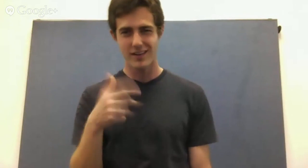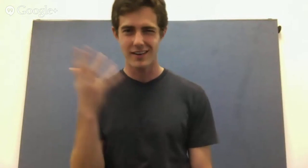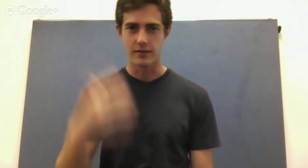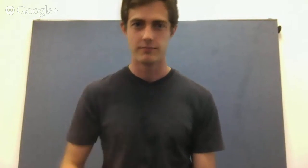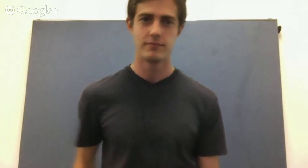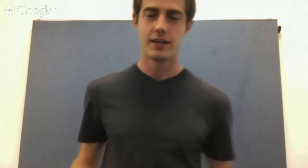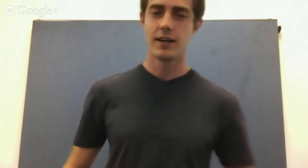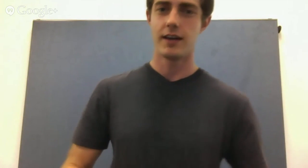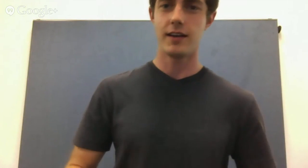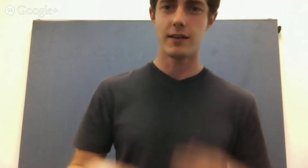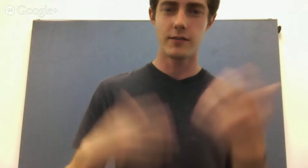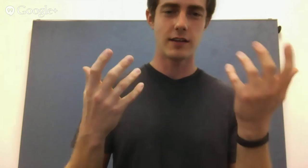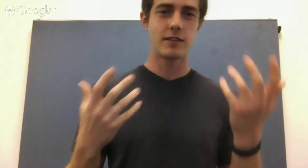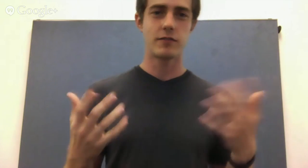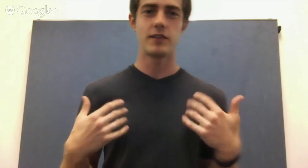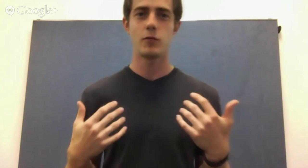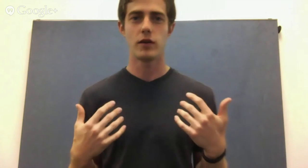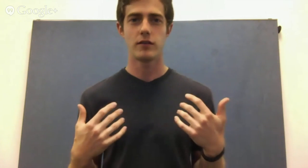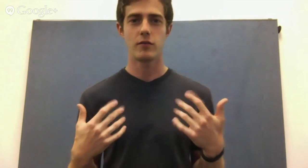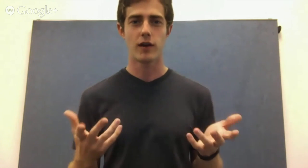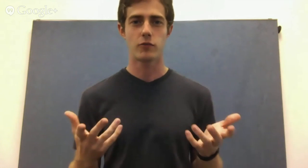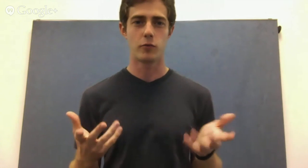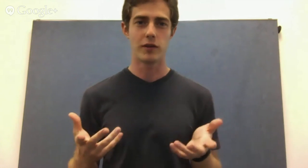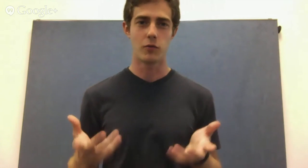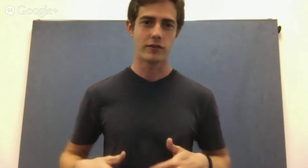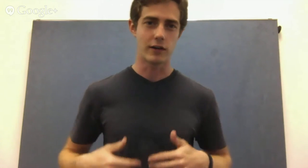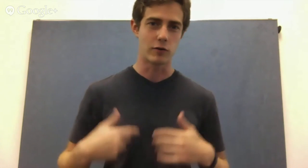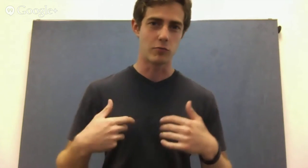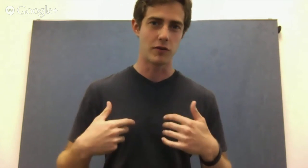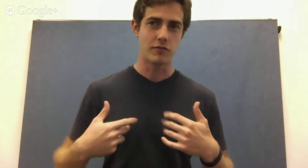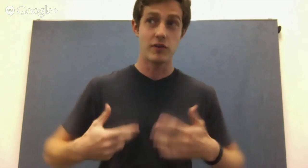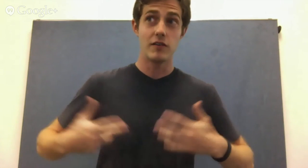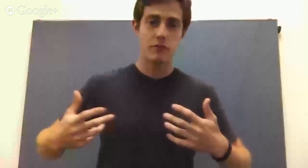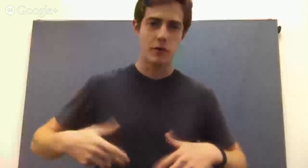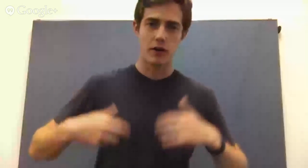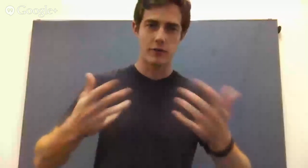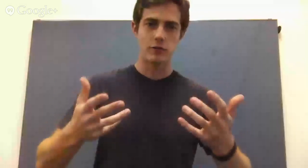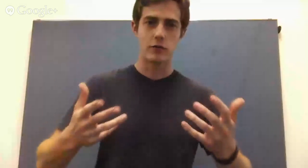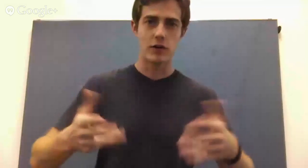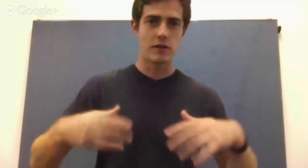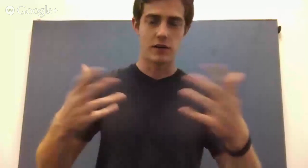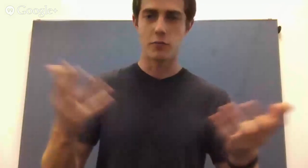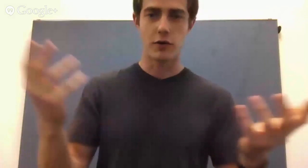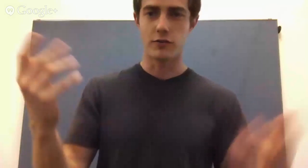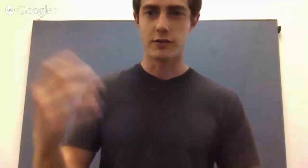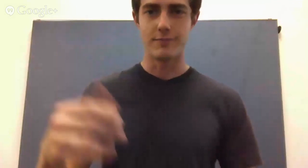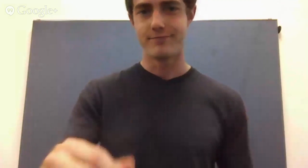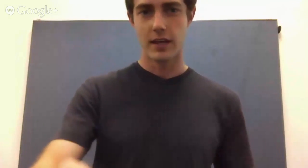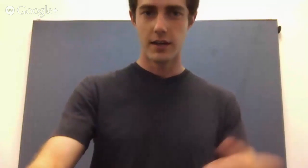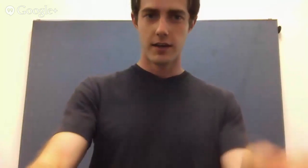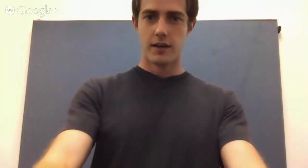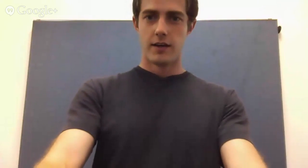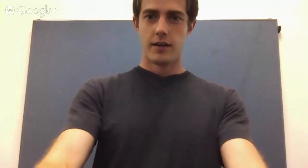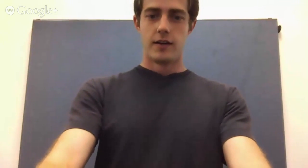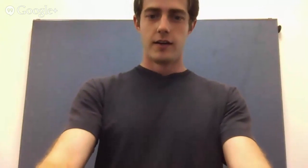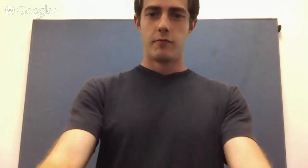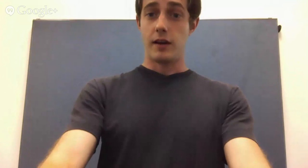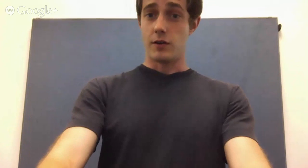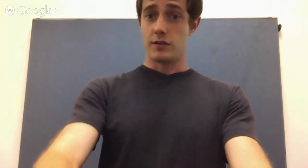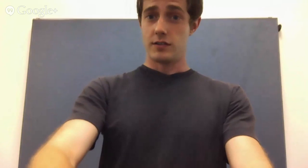know. It's tough to say what the rights will be once I actually, if I were to actually create a video and post it. Anyways, I'm going to